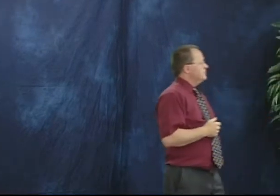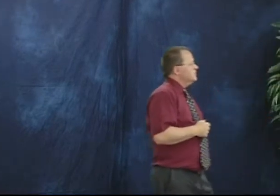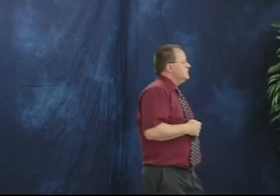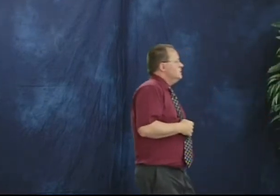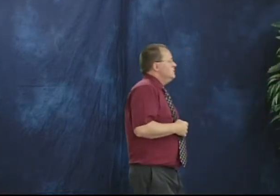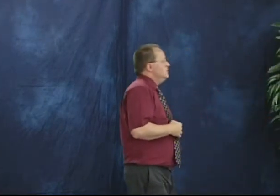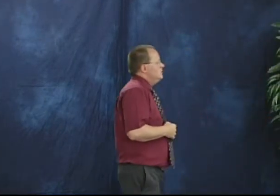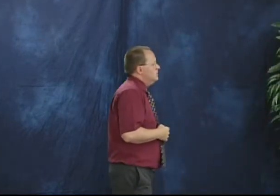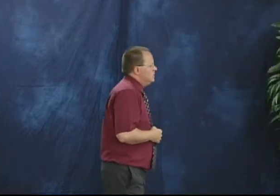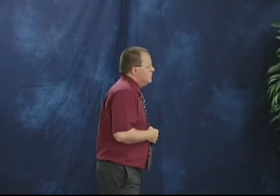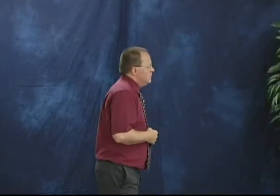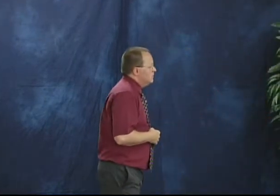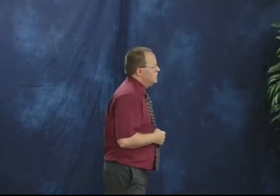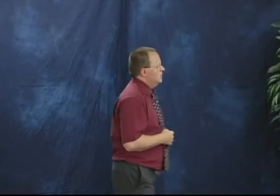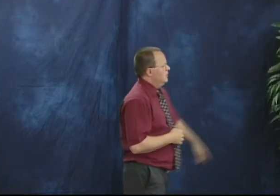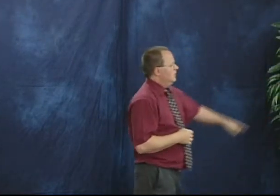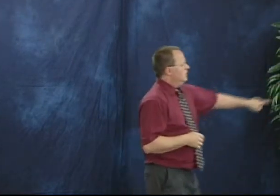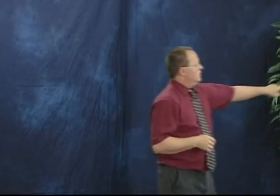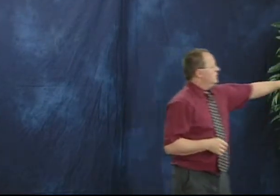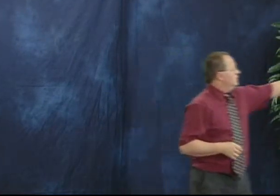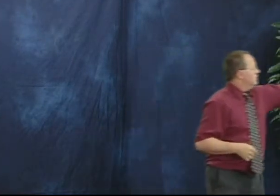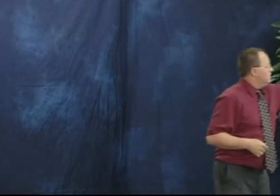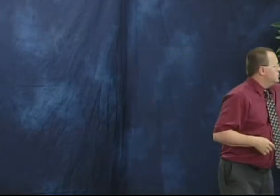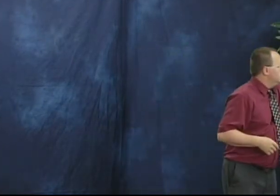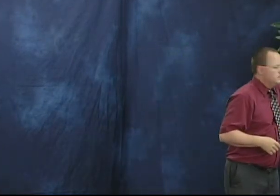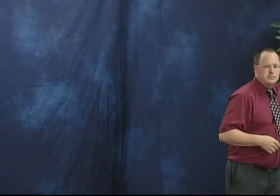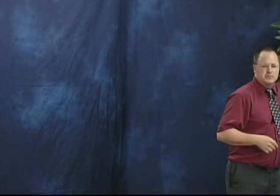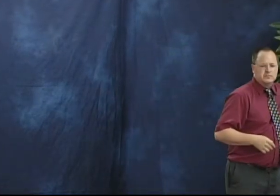Now let's look at what poor in spirit means.